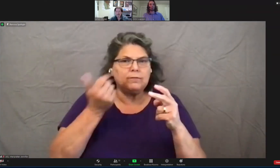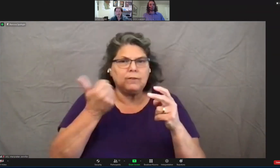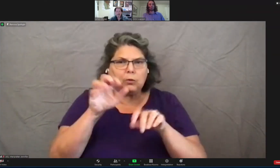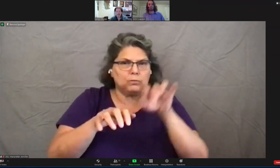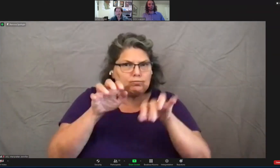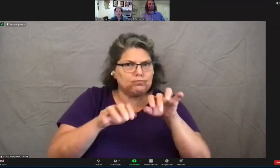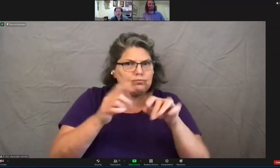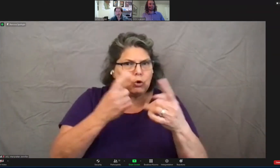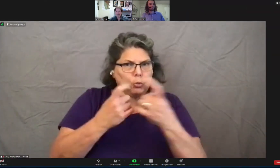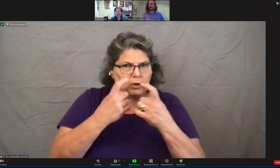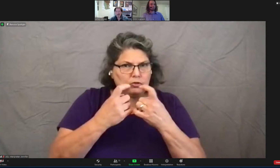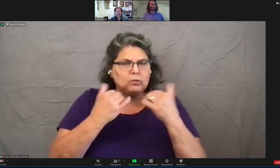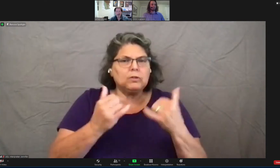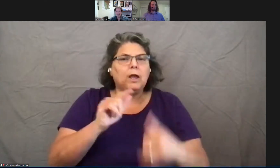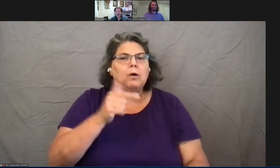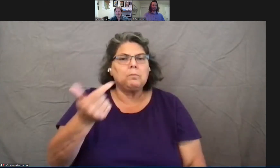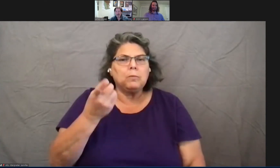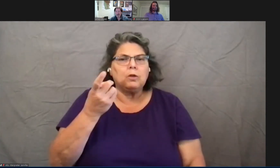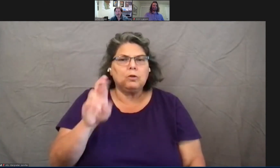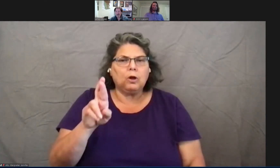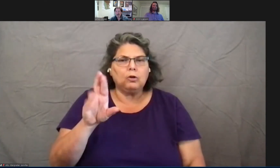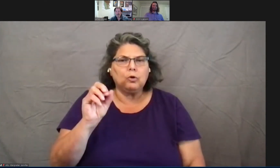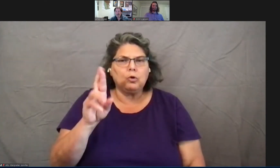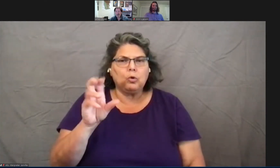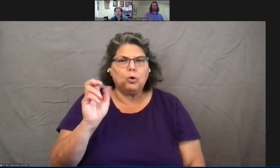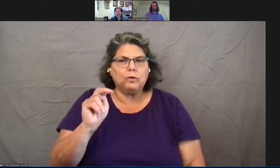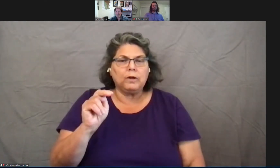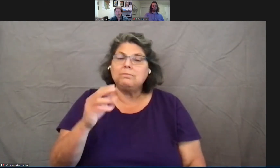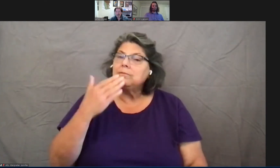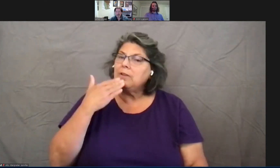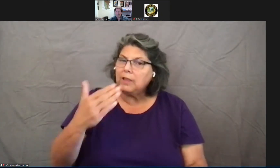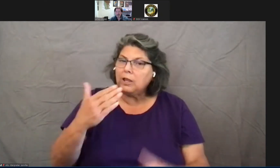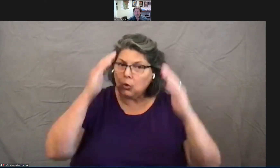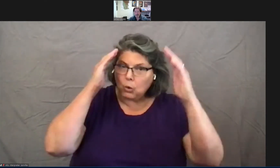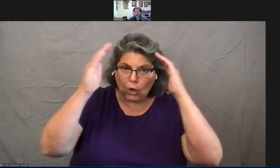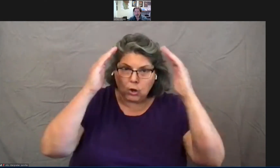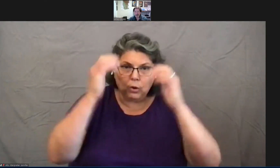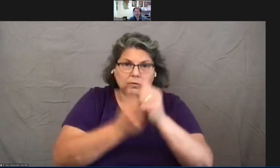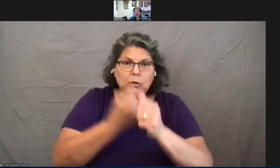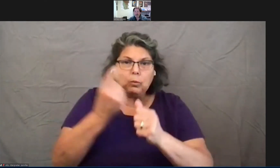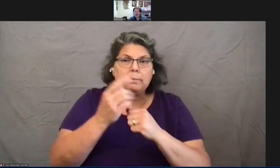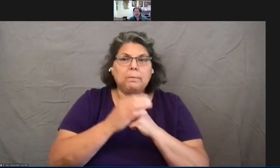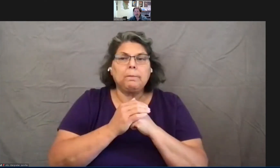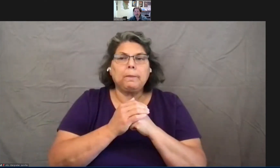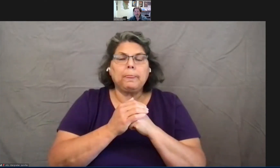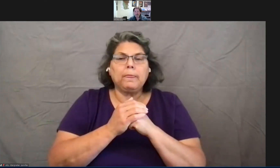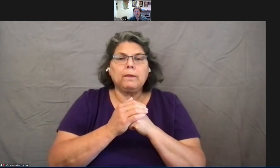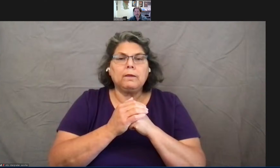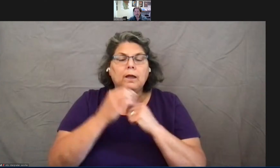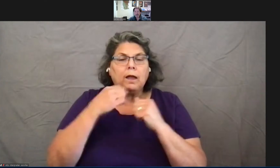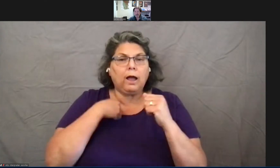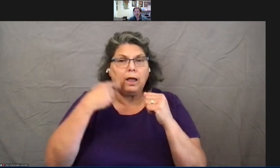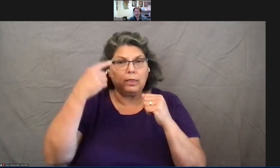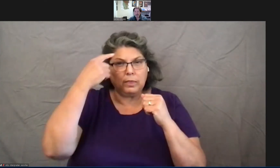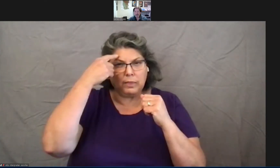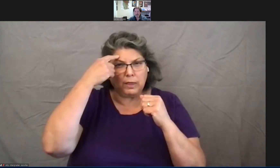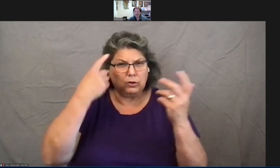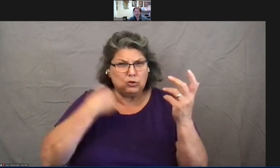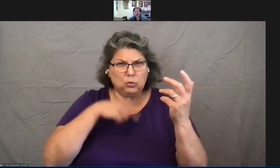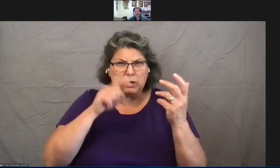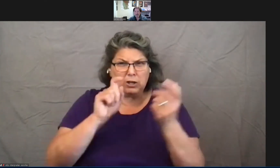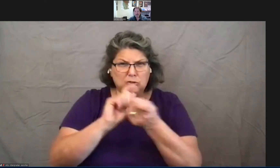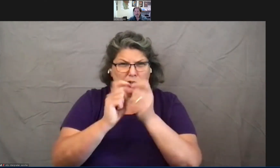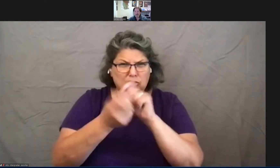Coren. Thank you, and hello everybody. I think, do we need an adjustment